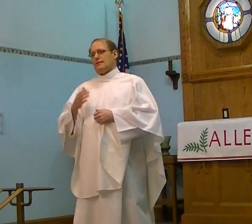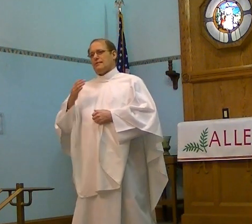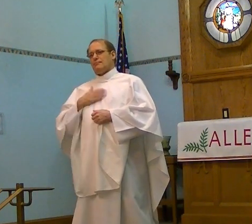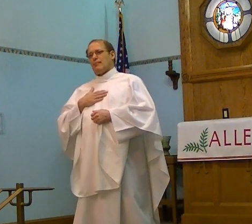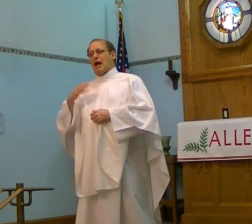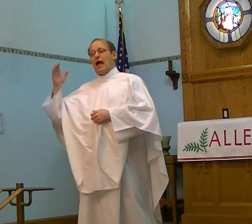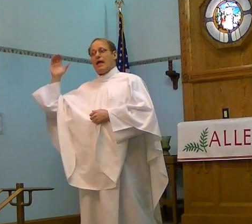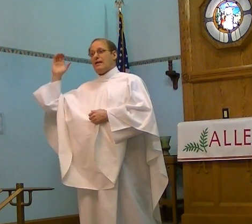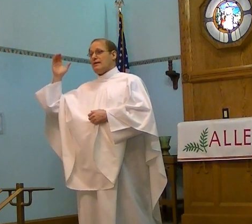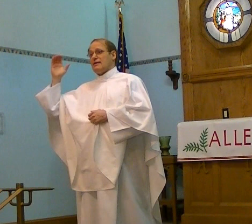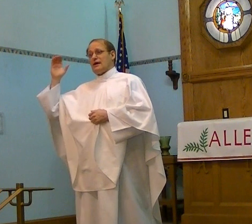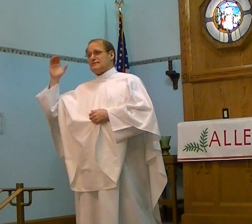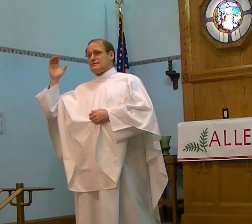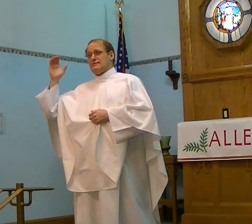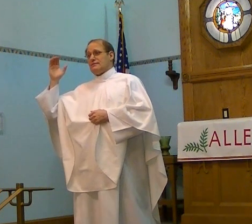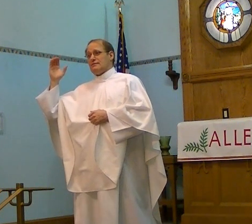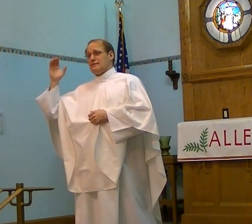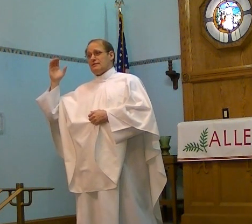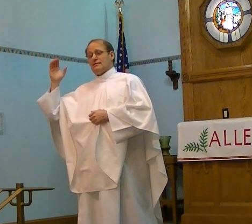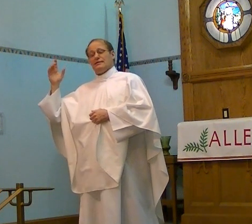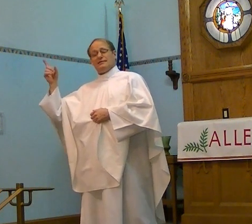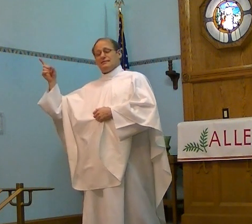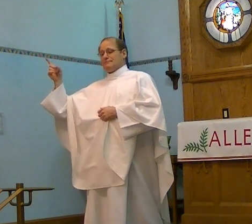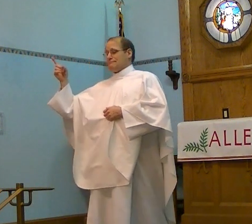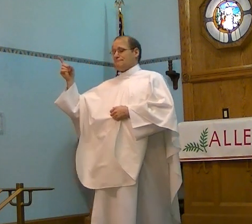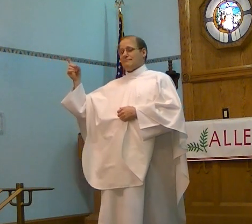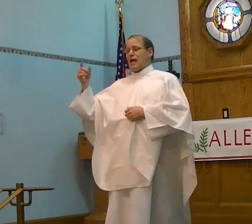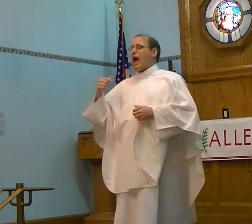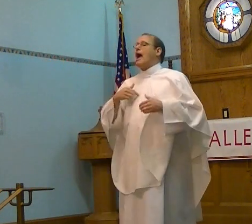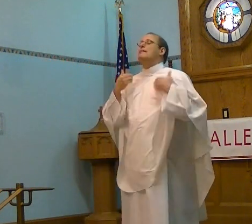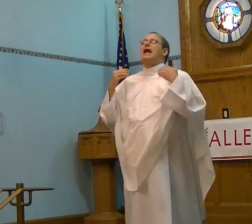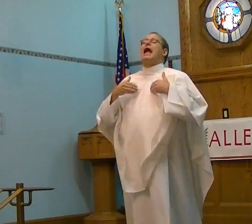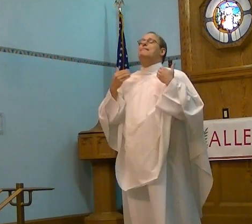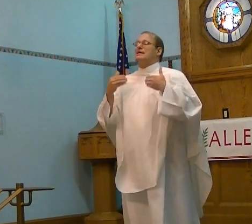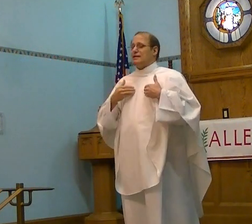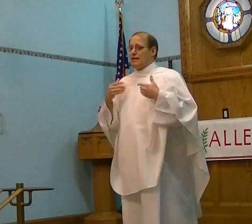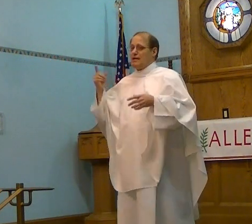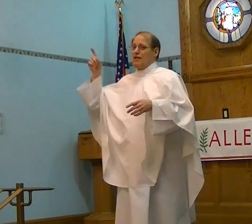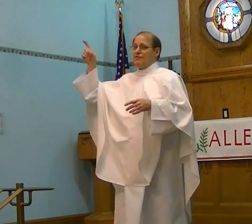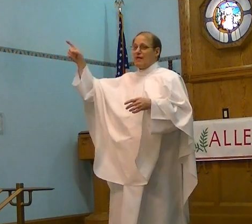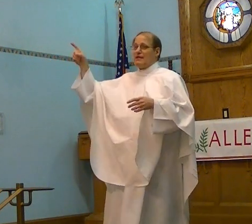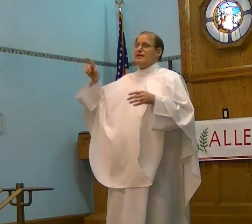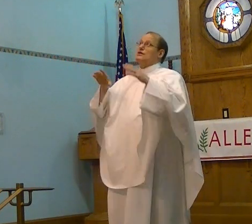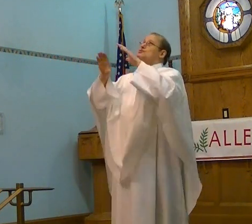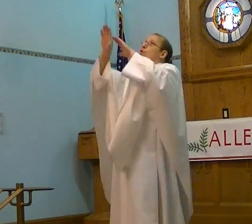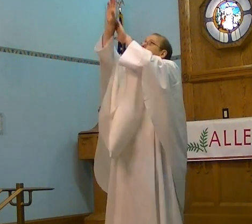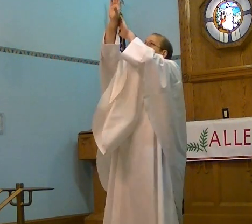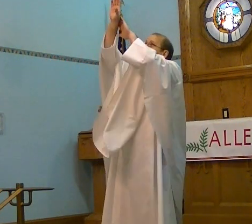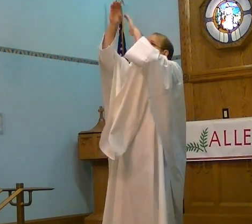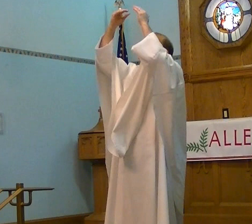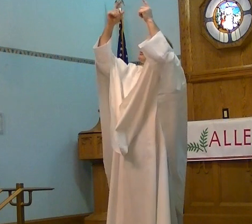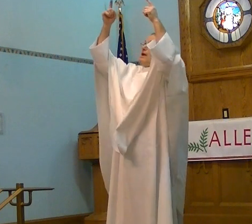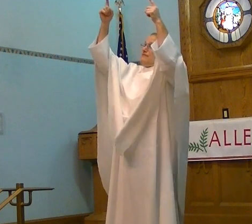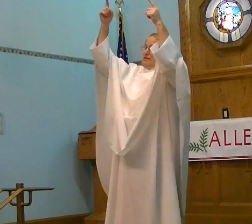My cousin, I am happy that he is going to heaven.